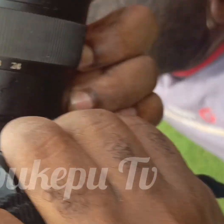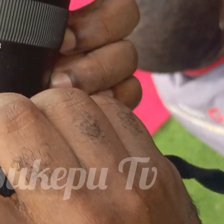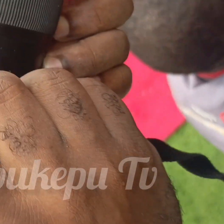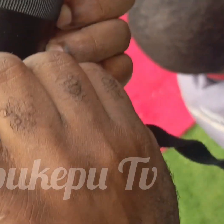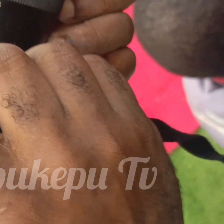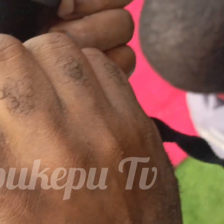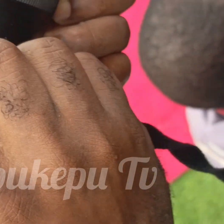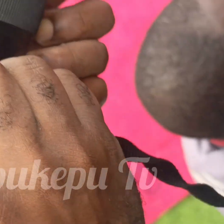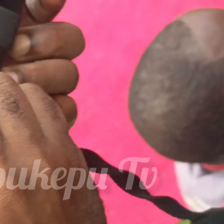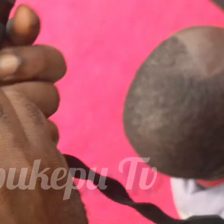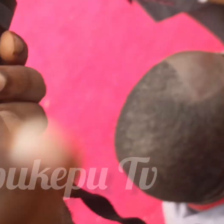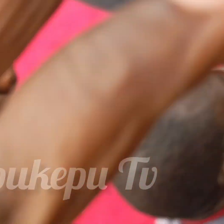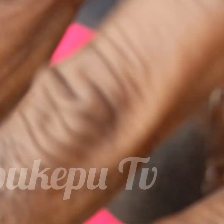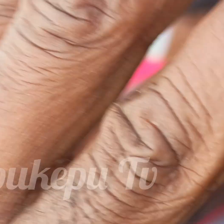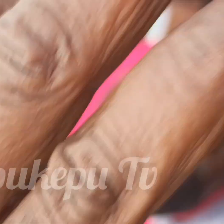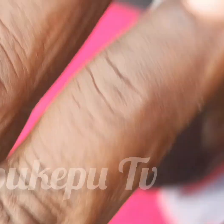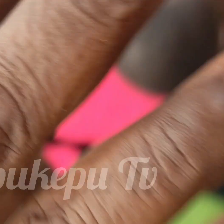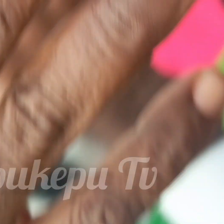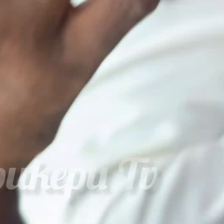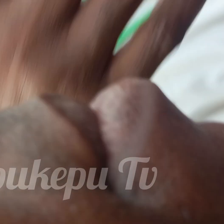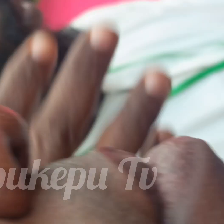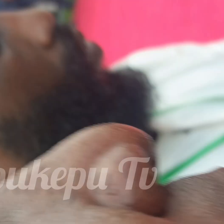sir.